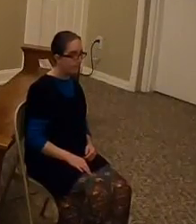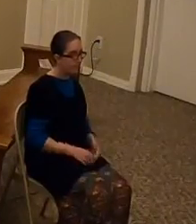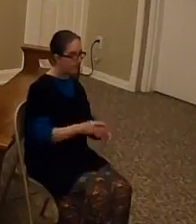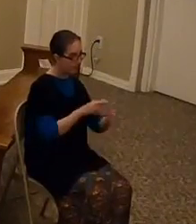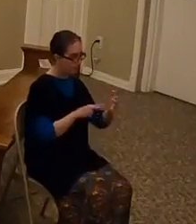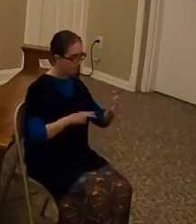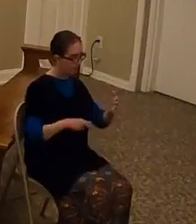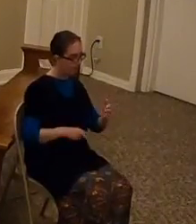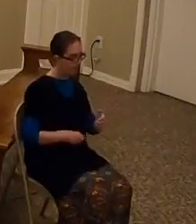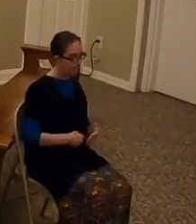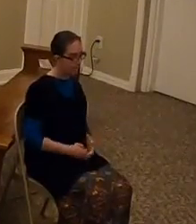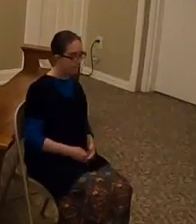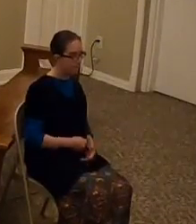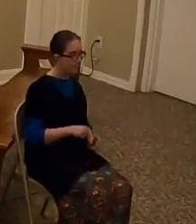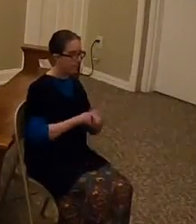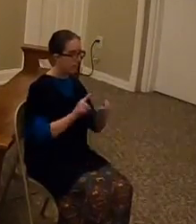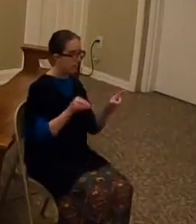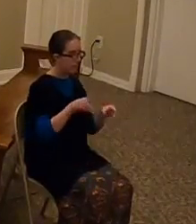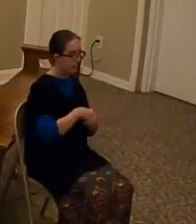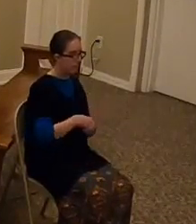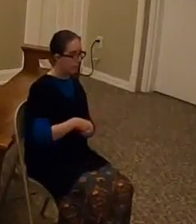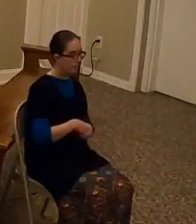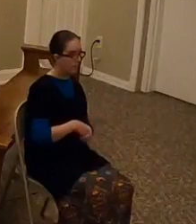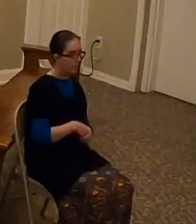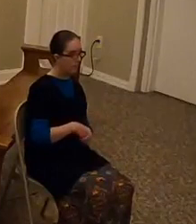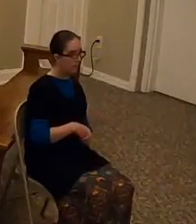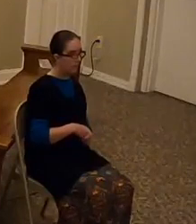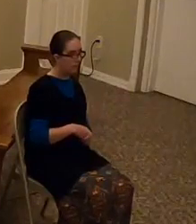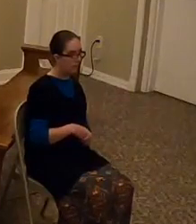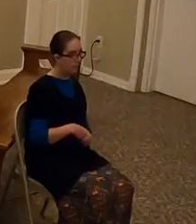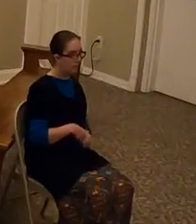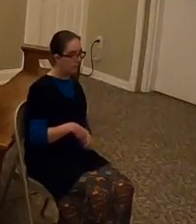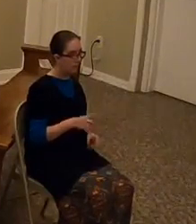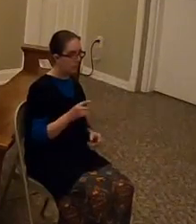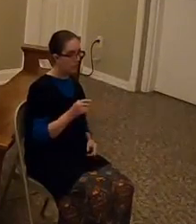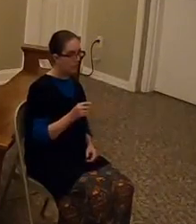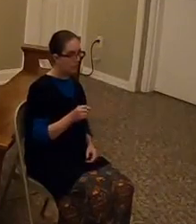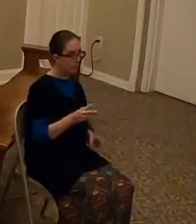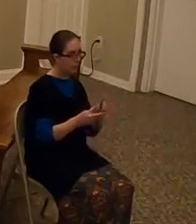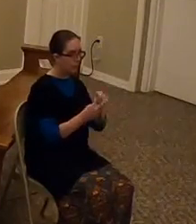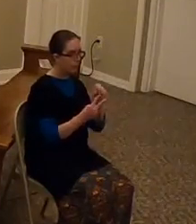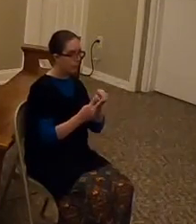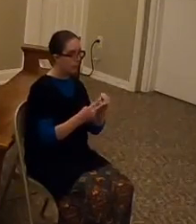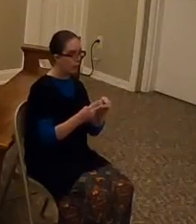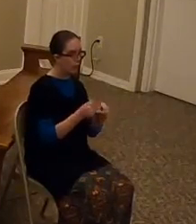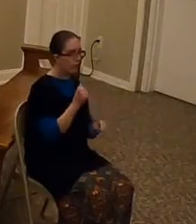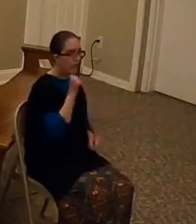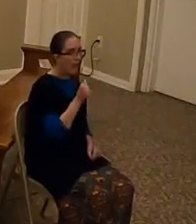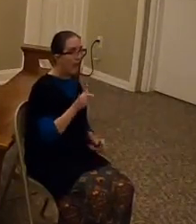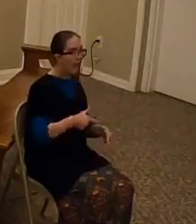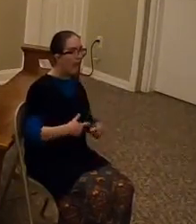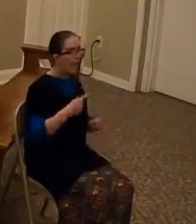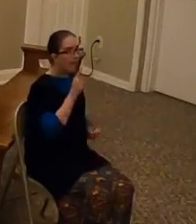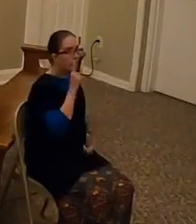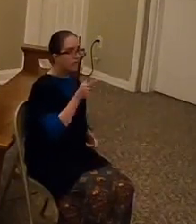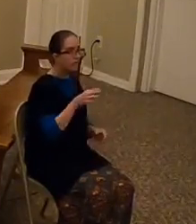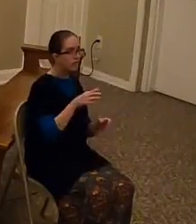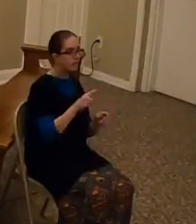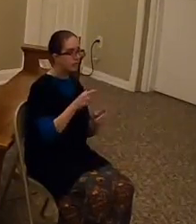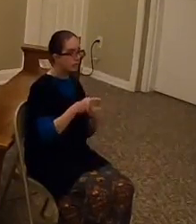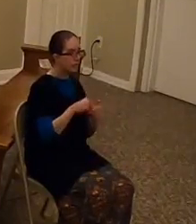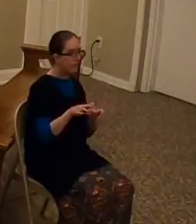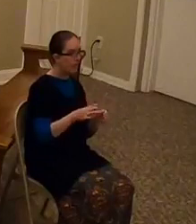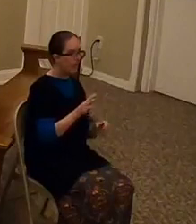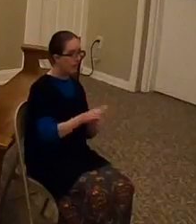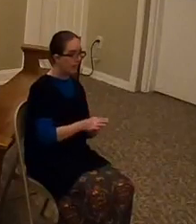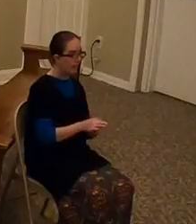go a little further. The difference in the five foolish virgins in the story of Matthew 25 is they chose to not live true to its fullness.